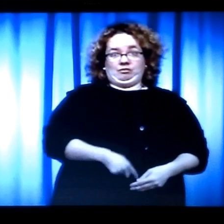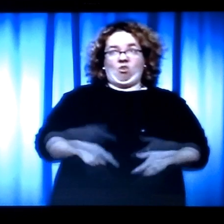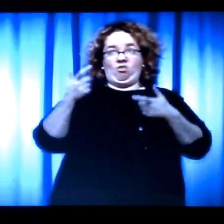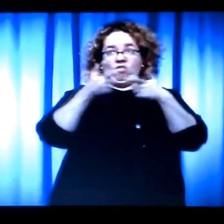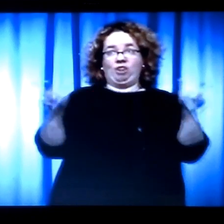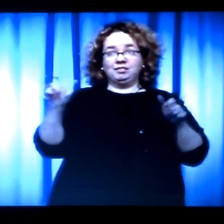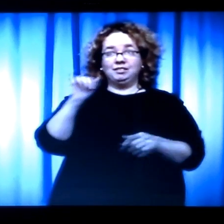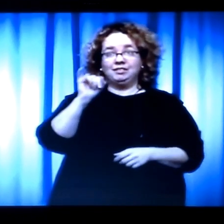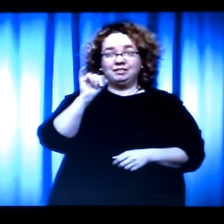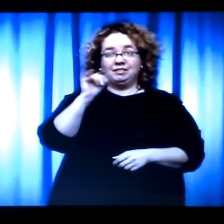eventually exits the body.